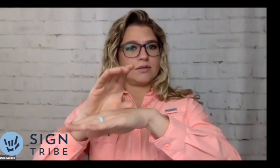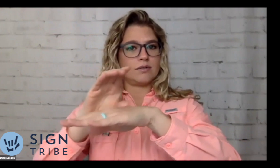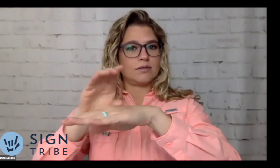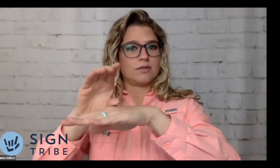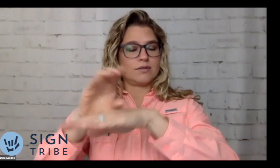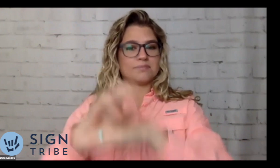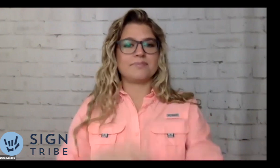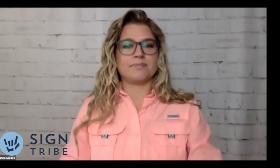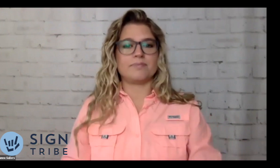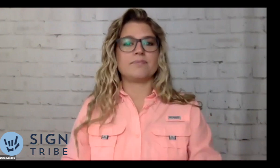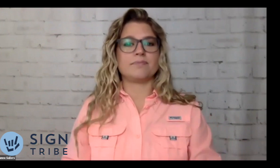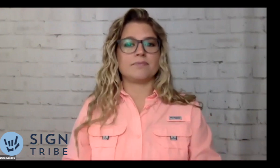Yes.